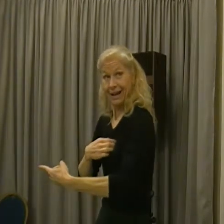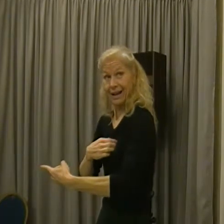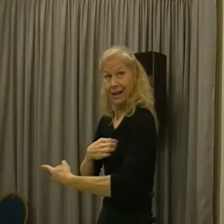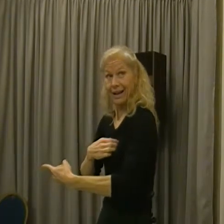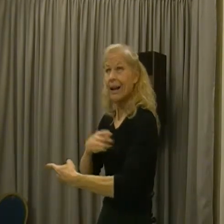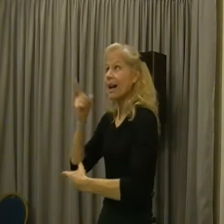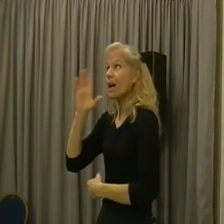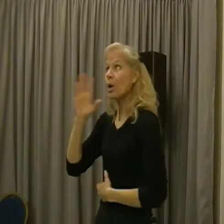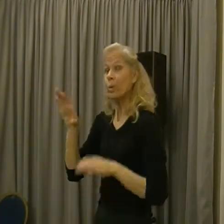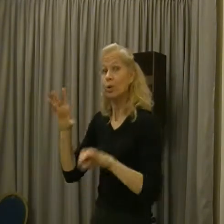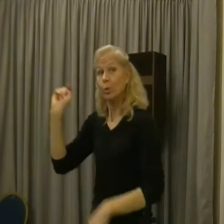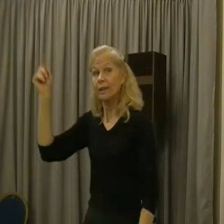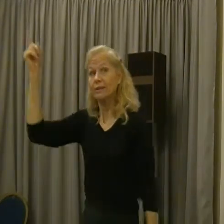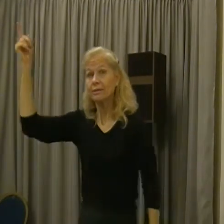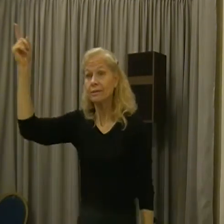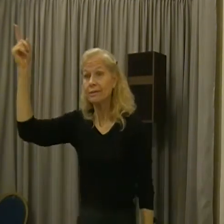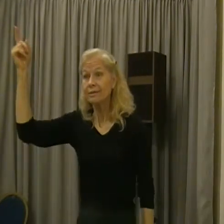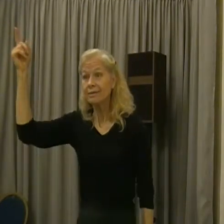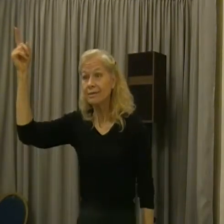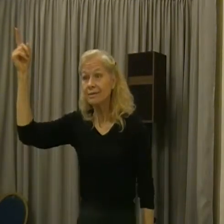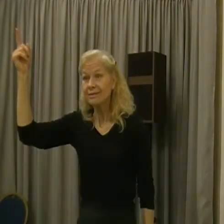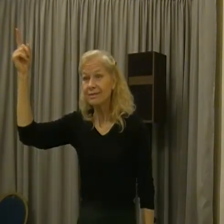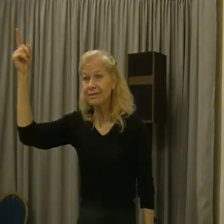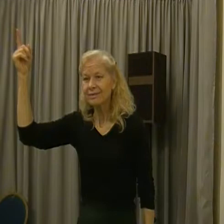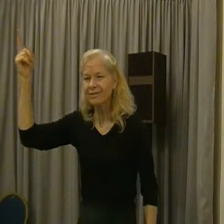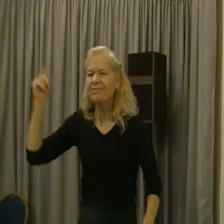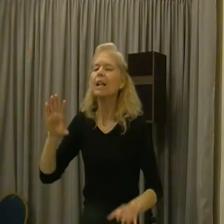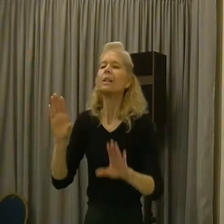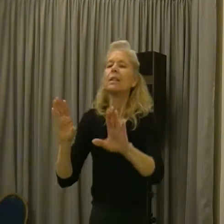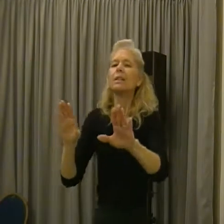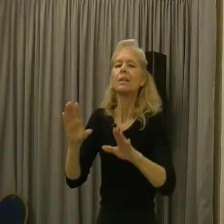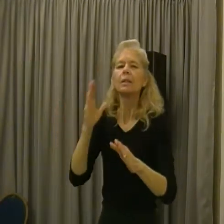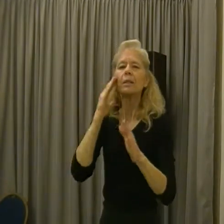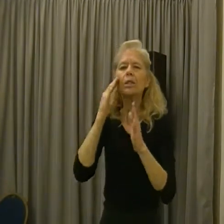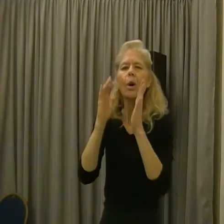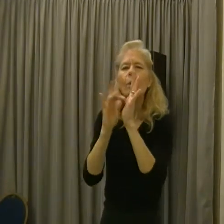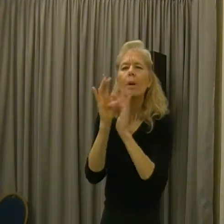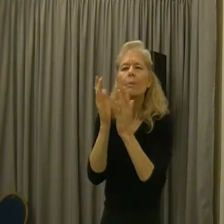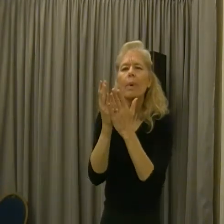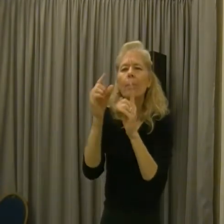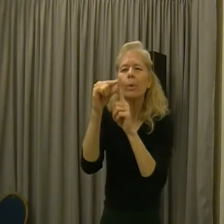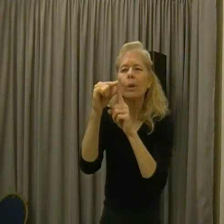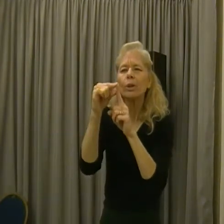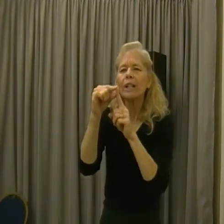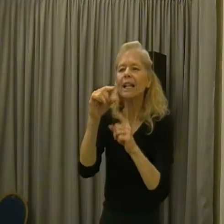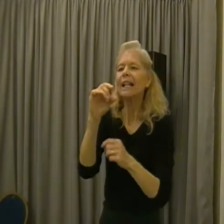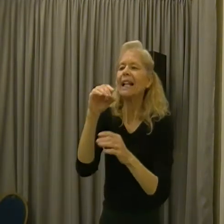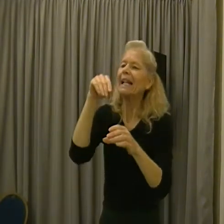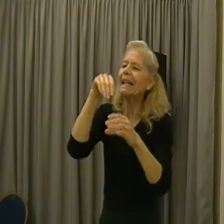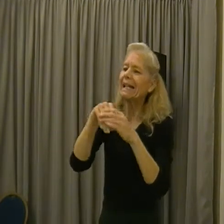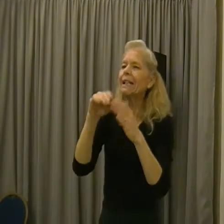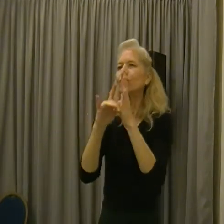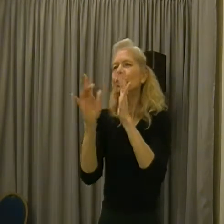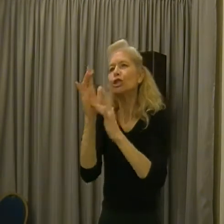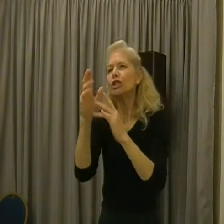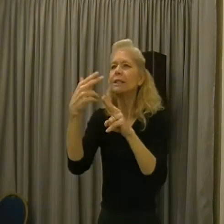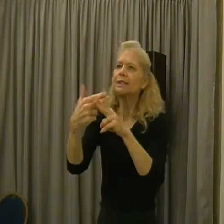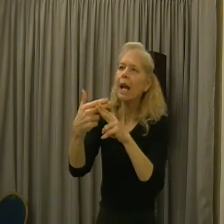Jesus says, if it's according to my name, it's according to his will, not just in the end of prayer in Jesus' name, amen. No, that's not fully